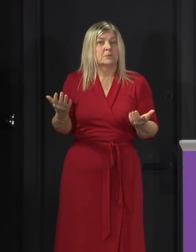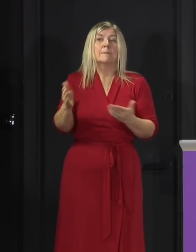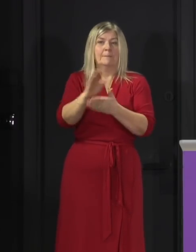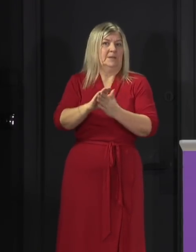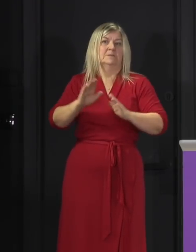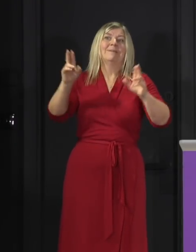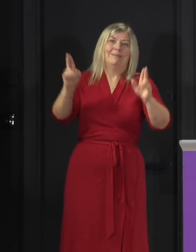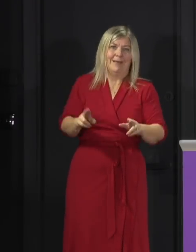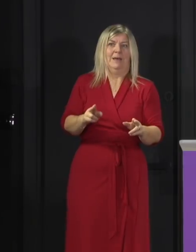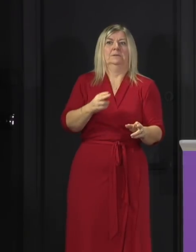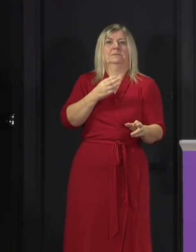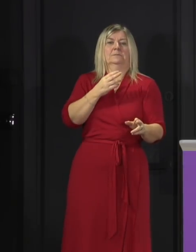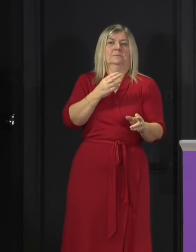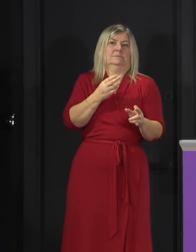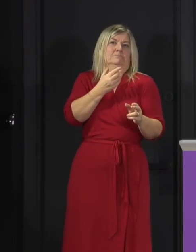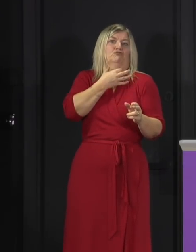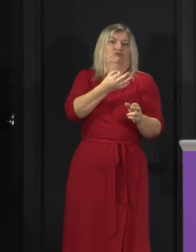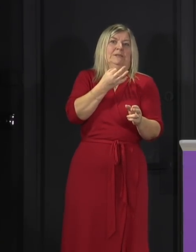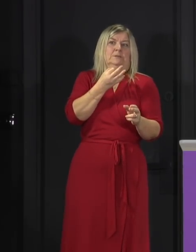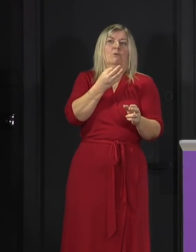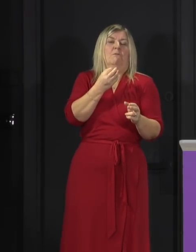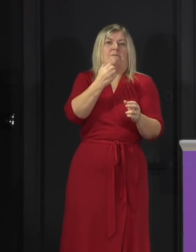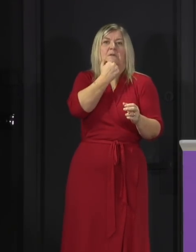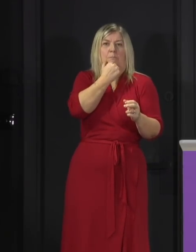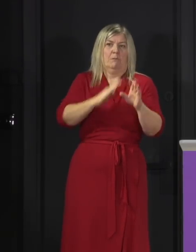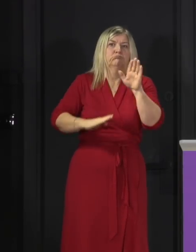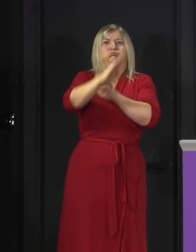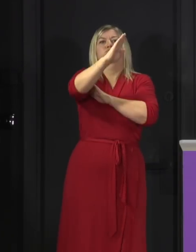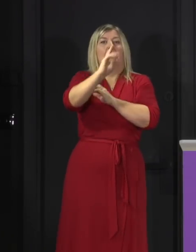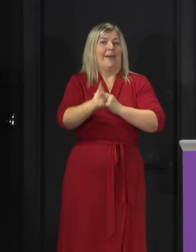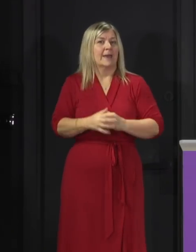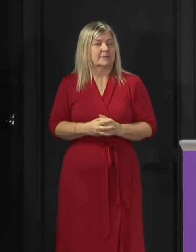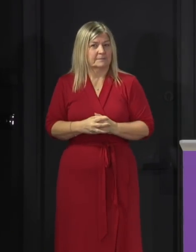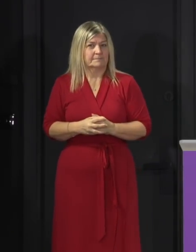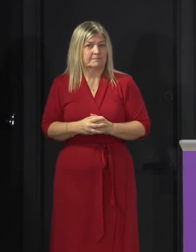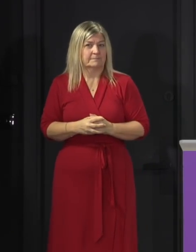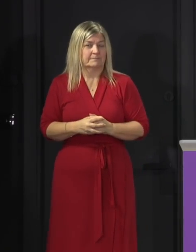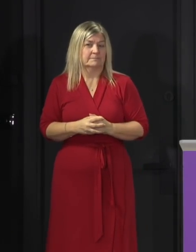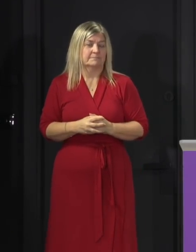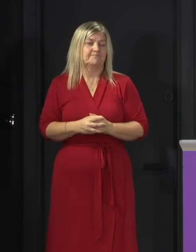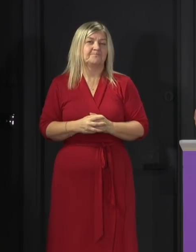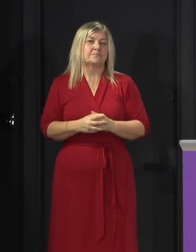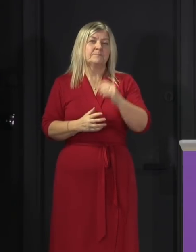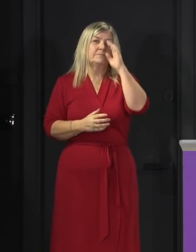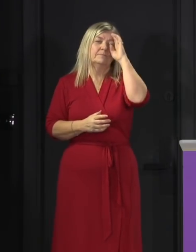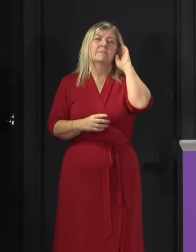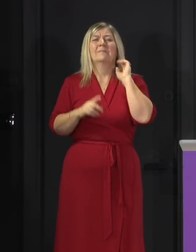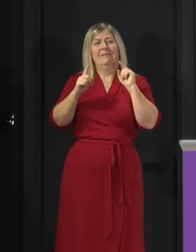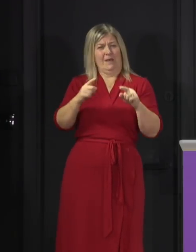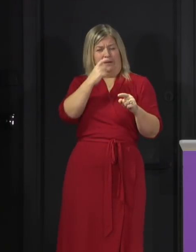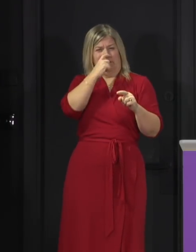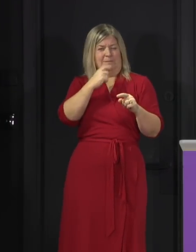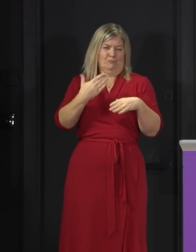spike in transmission that may happen for a variety of different reasons, not just Christmas. I mean, that pragmatism, I